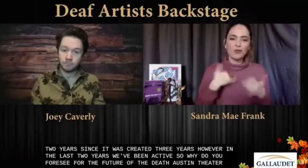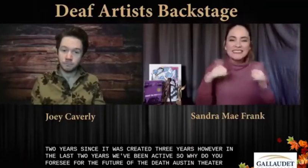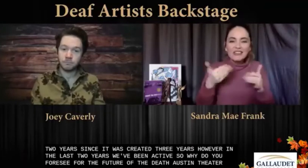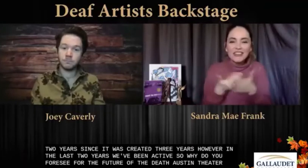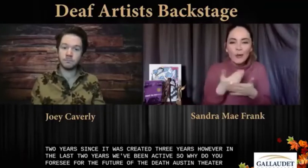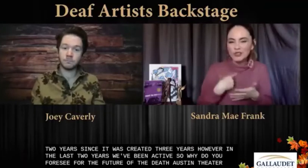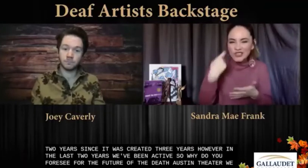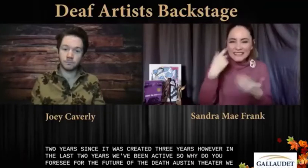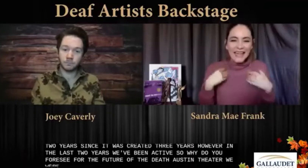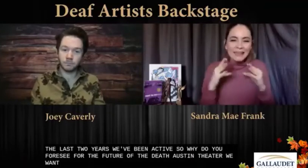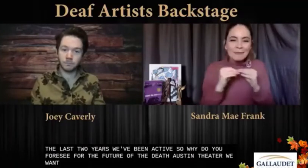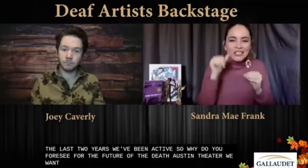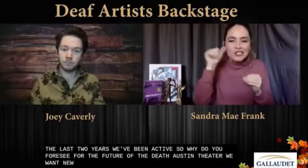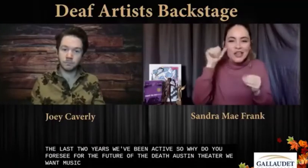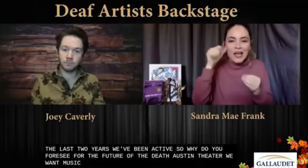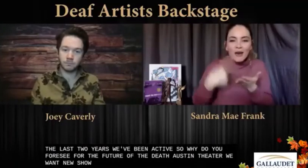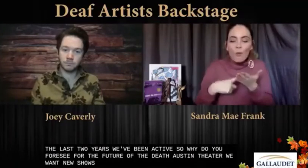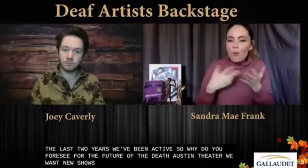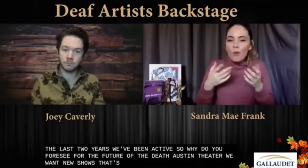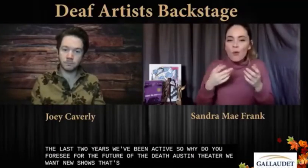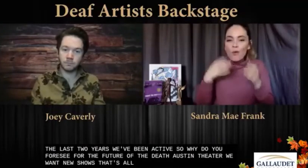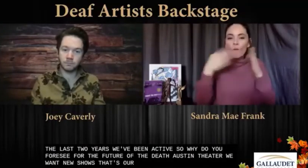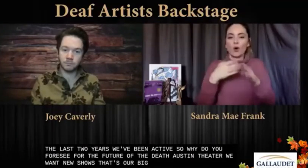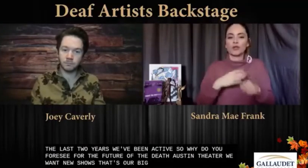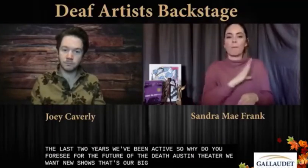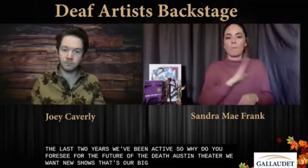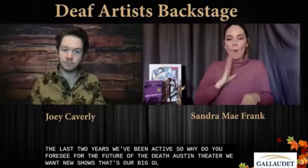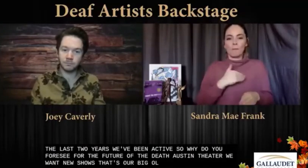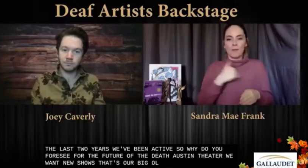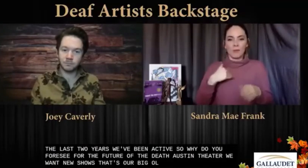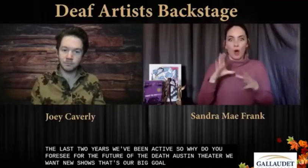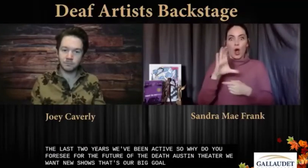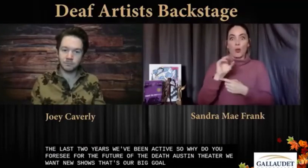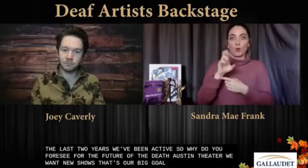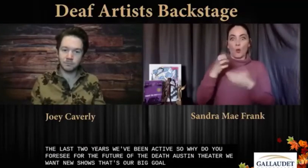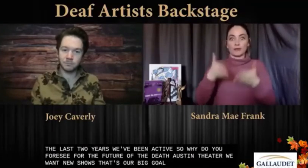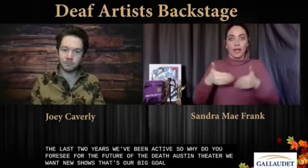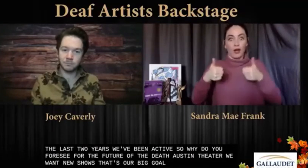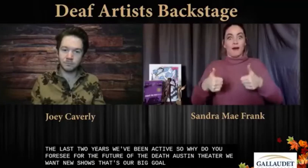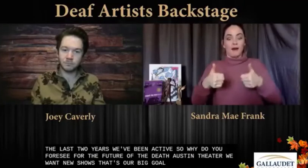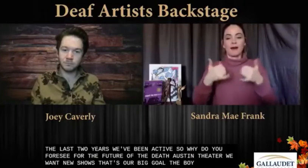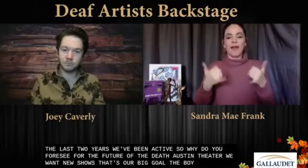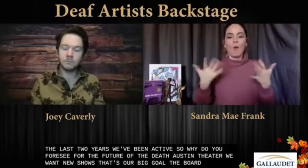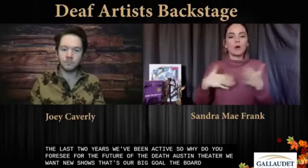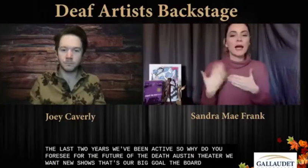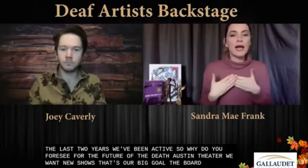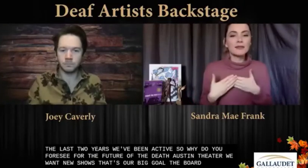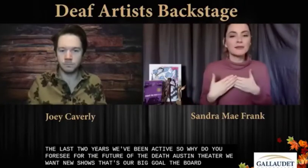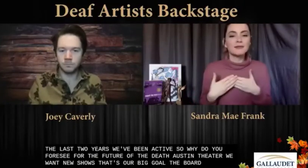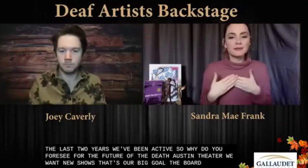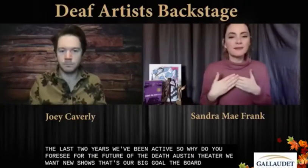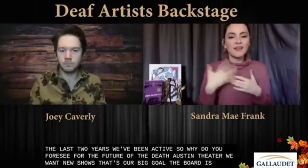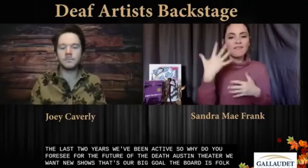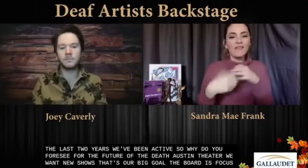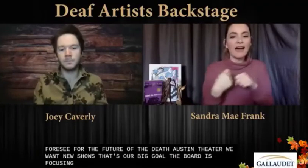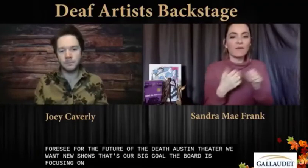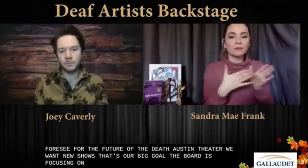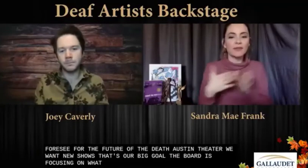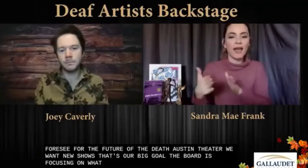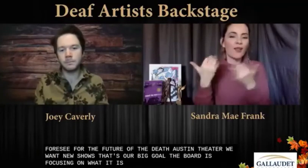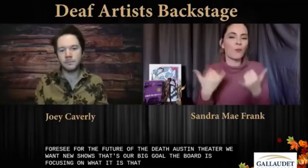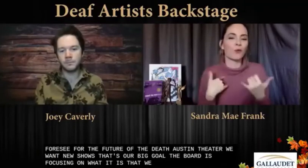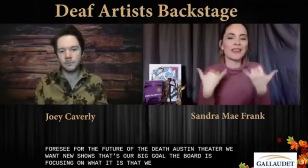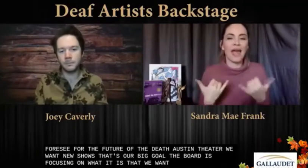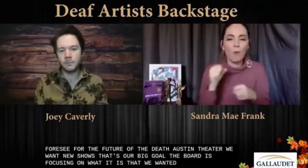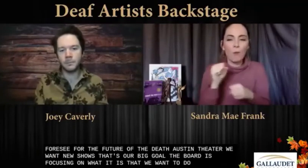uh we want new shows that's our big goal so the board is focusing on what it